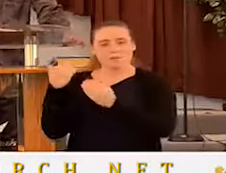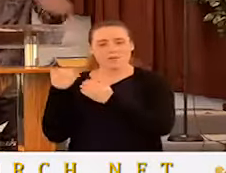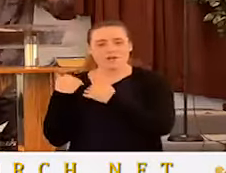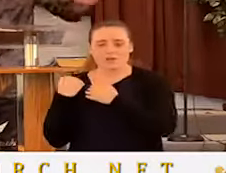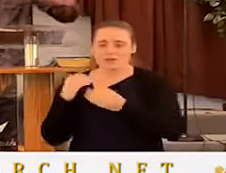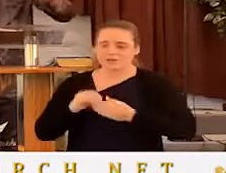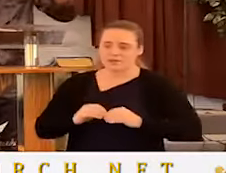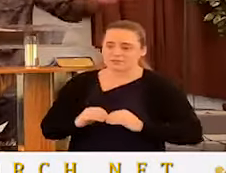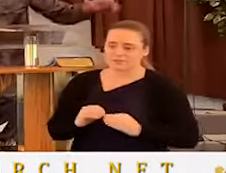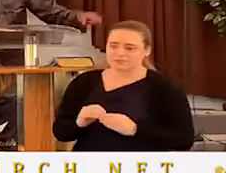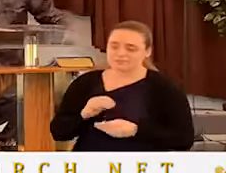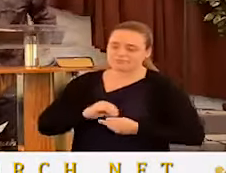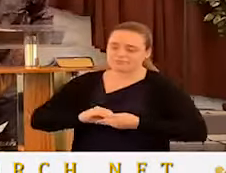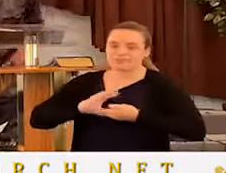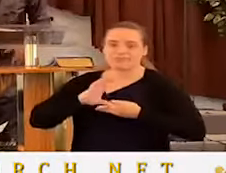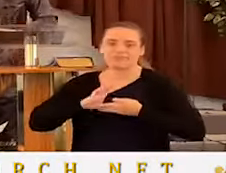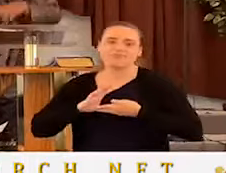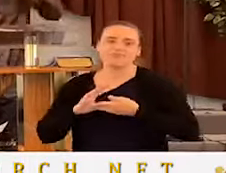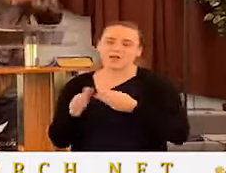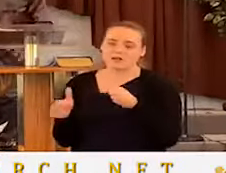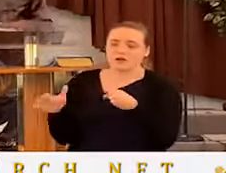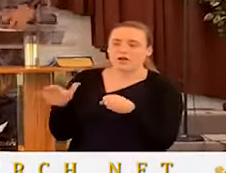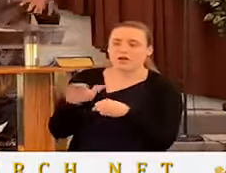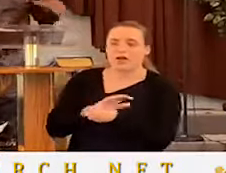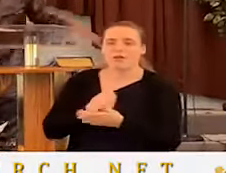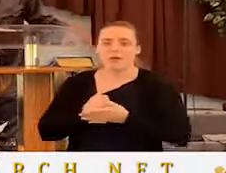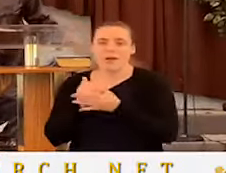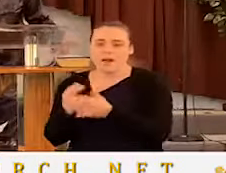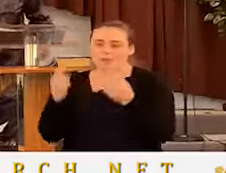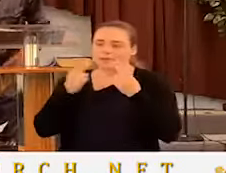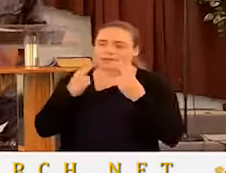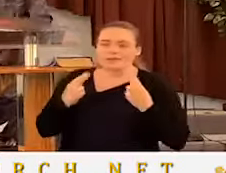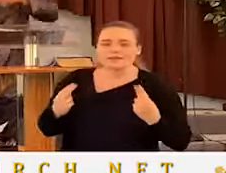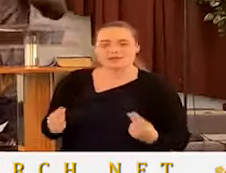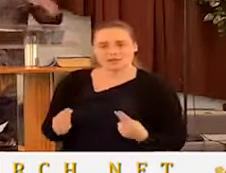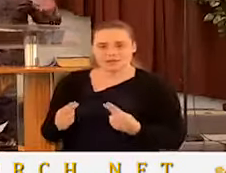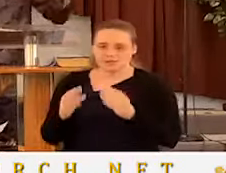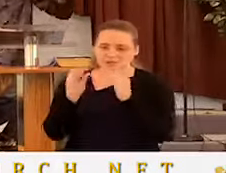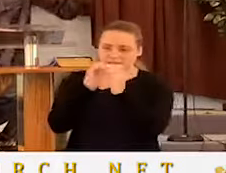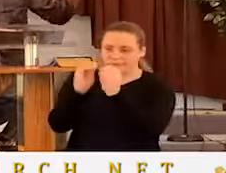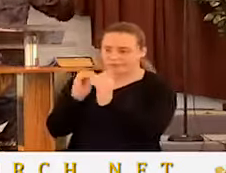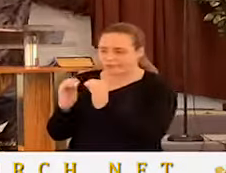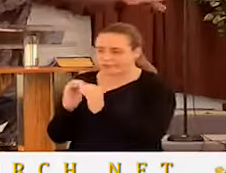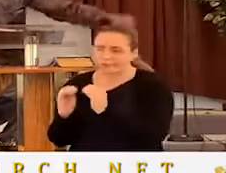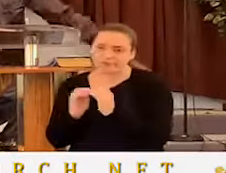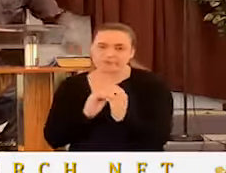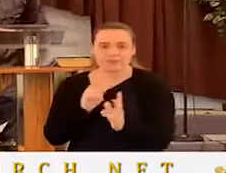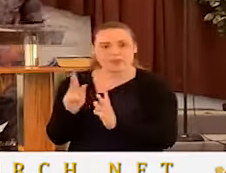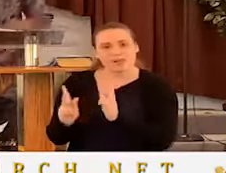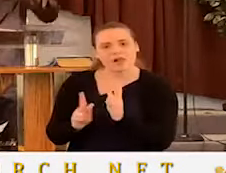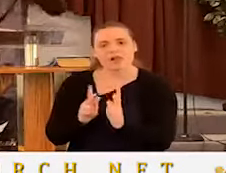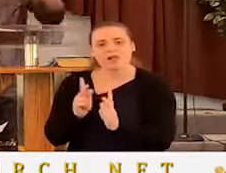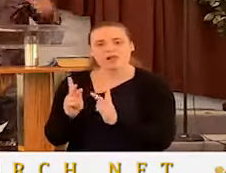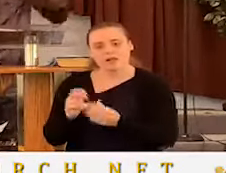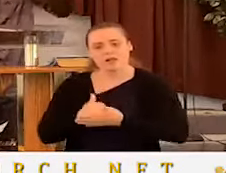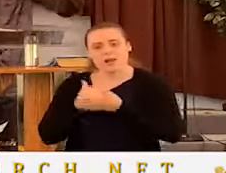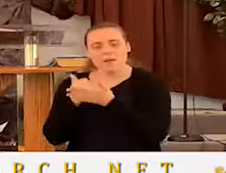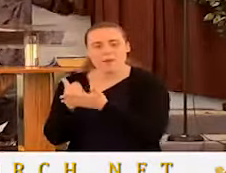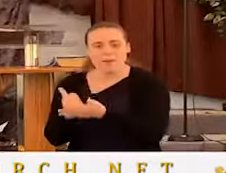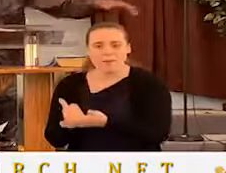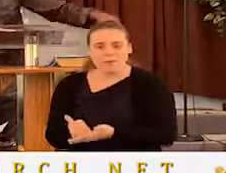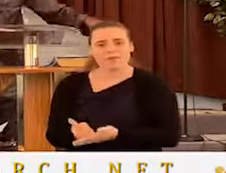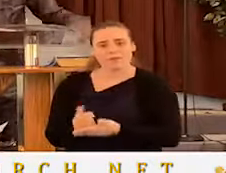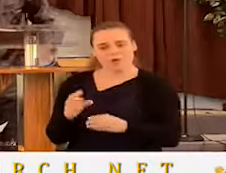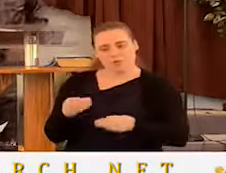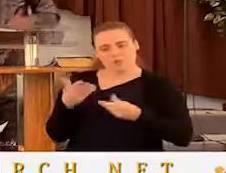church's job is to cover the innocent, prepare the preachers, find the brokenhearted, preach